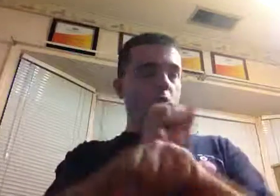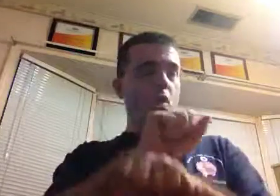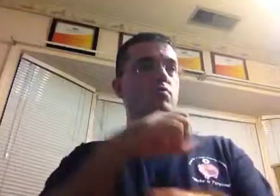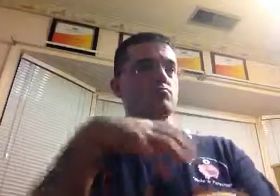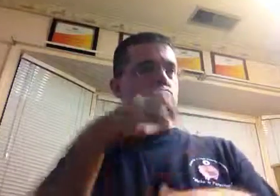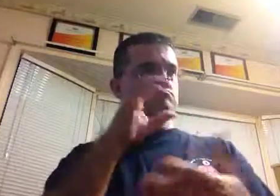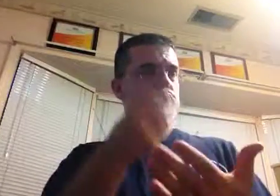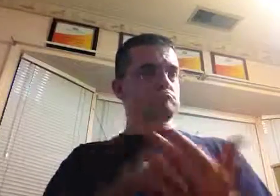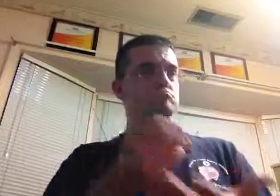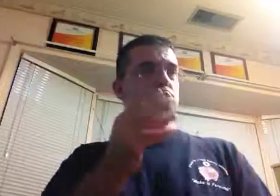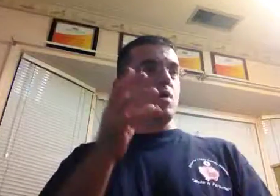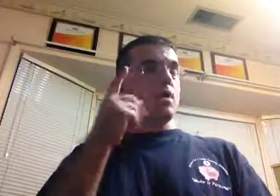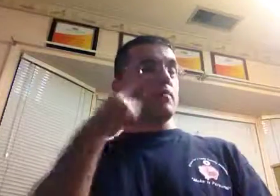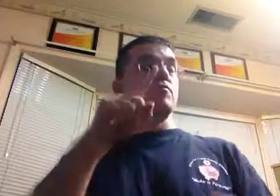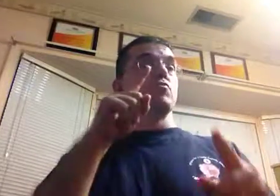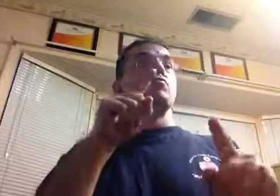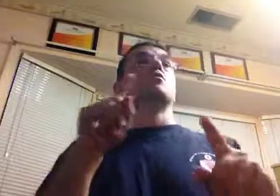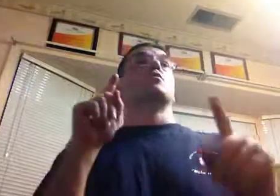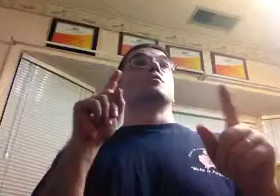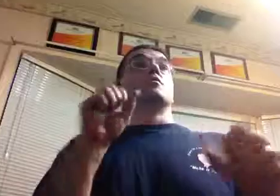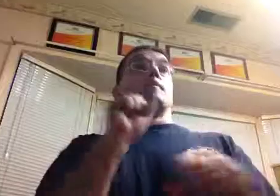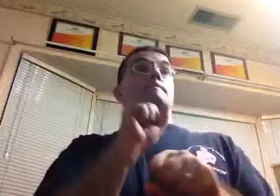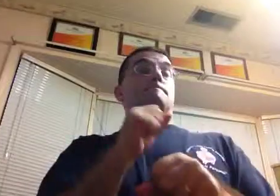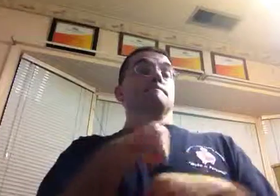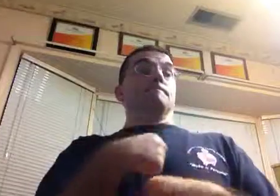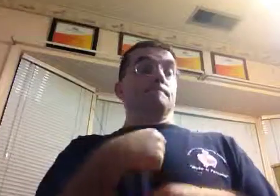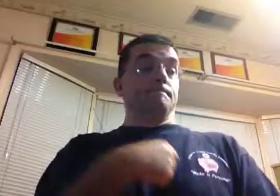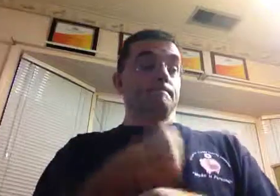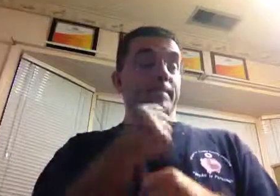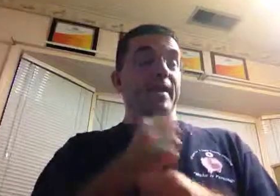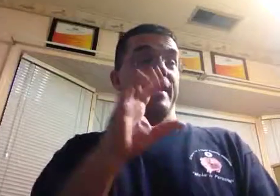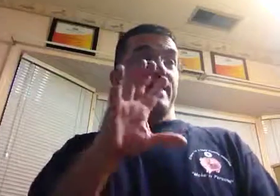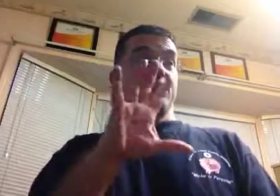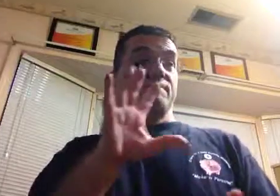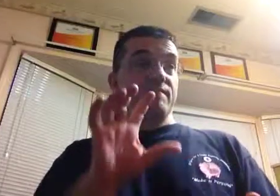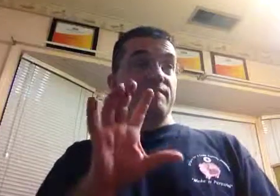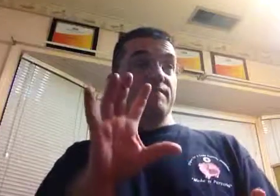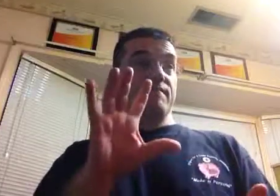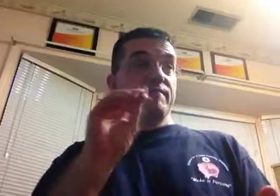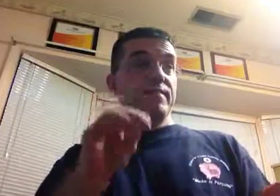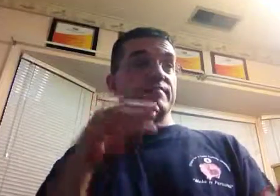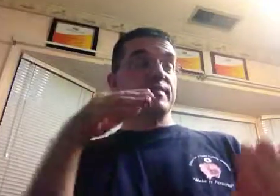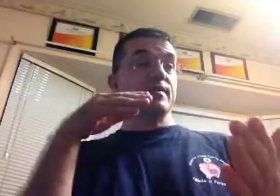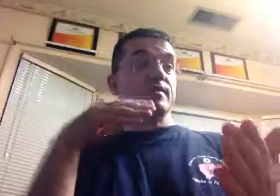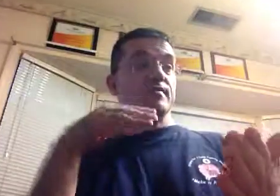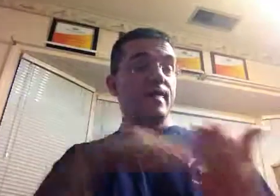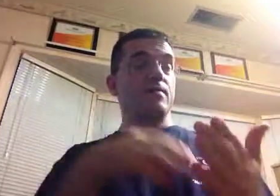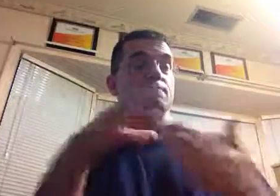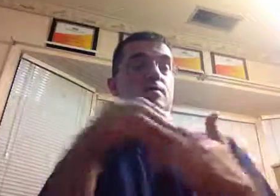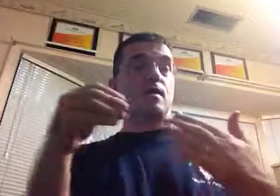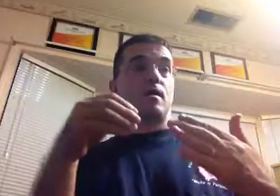if you were making $50 and you were saving $1,000 a month and still living twice as good a life as you are now,